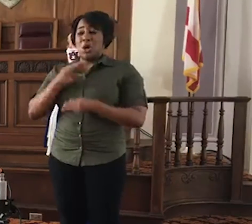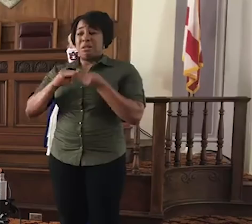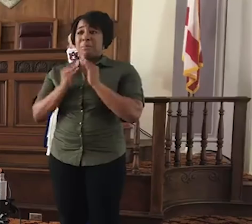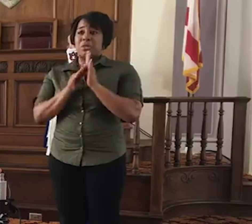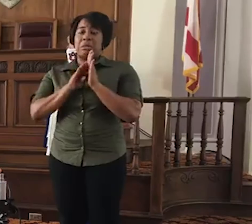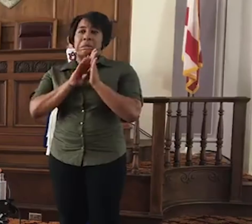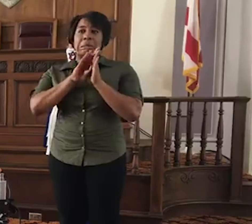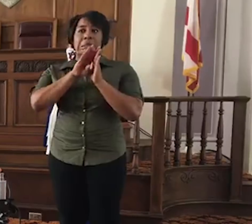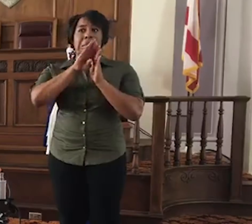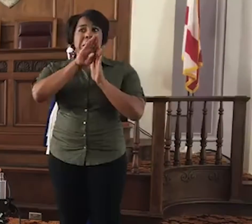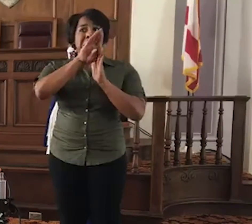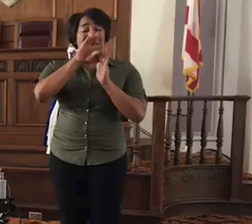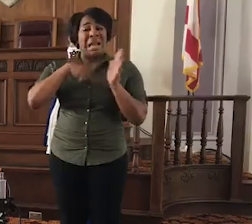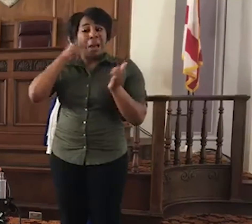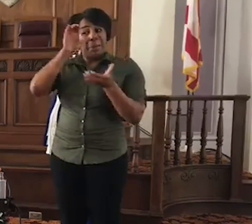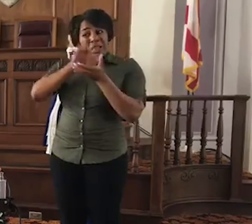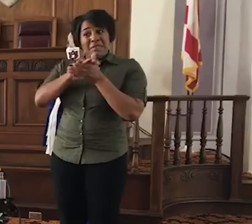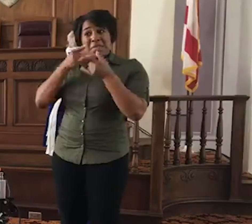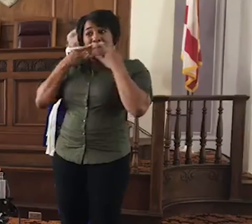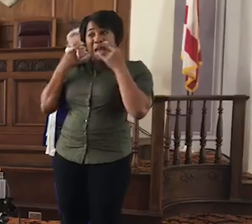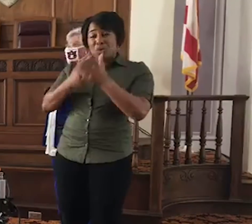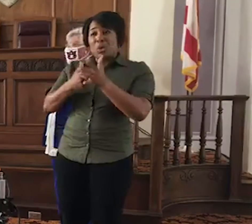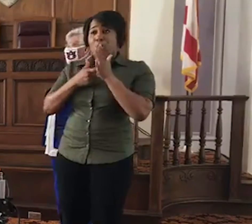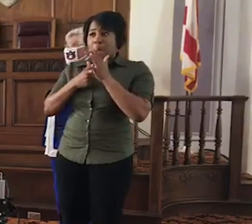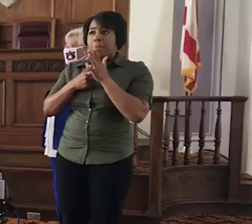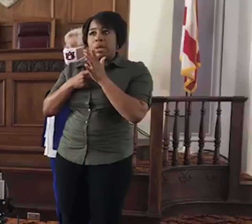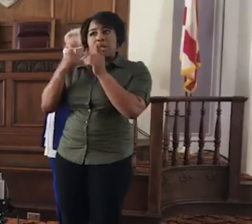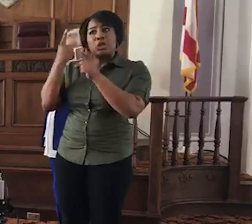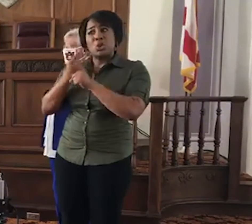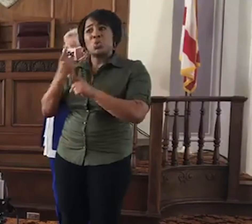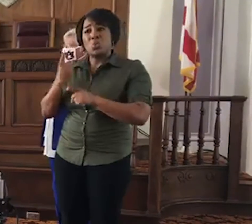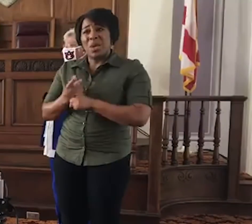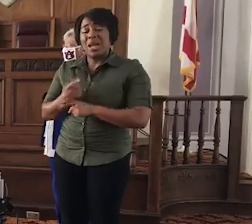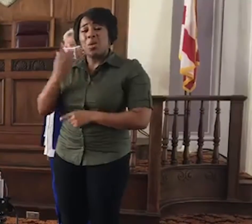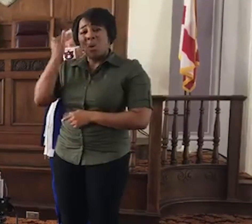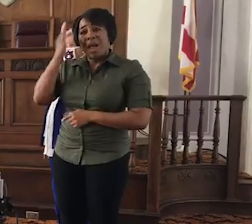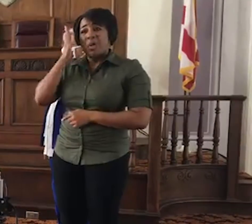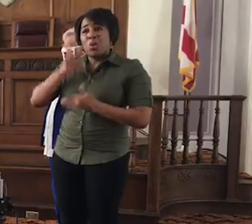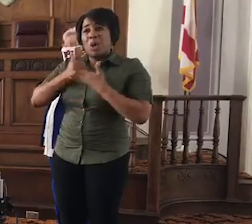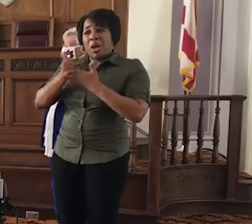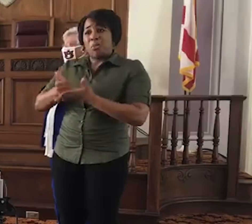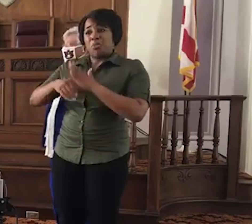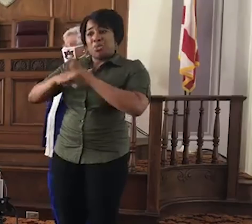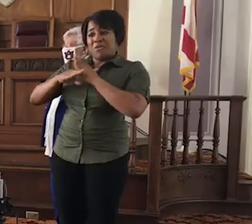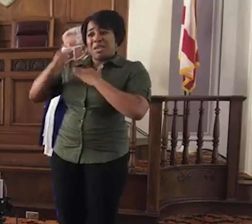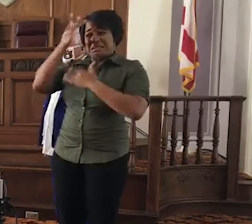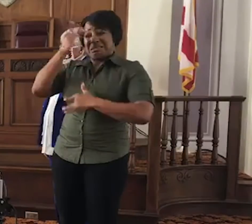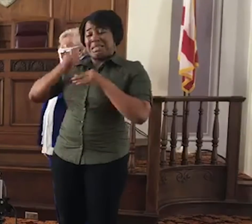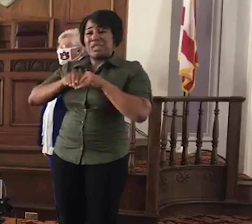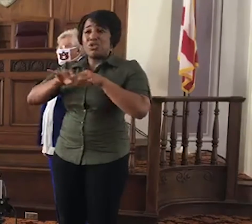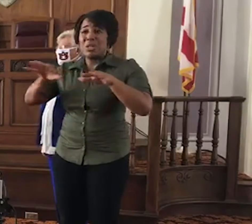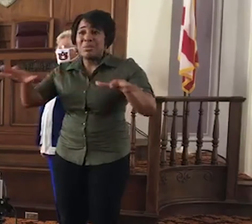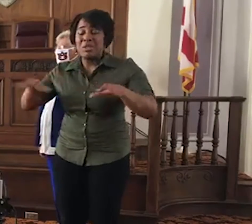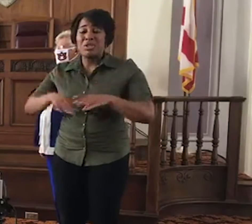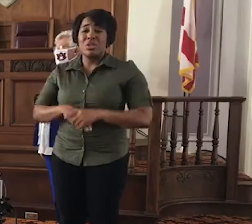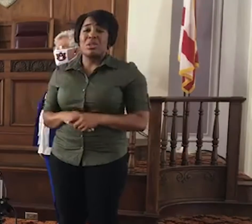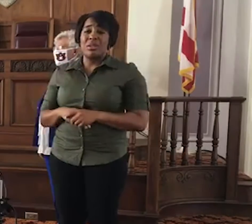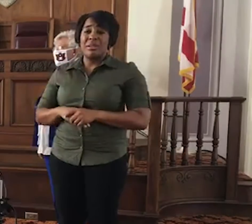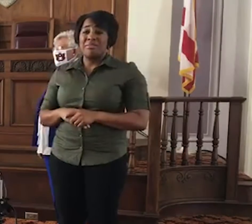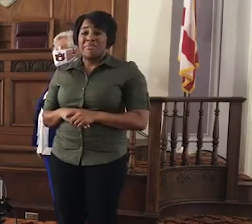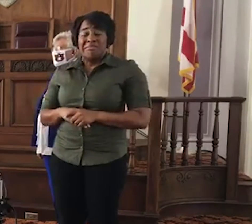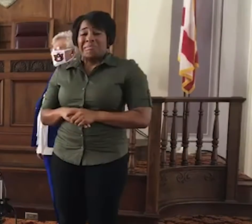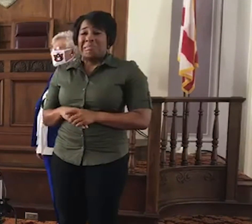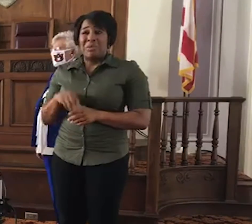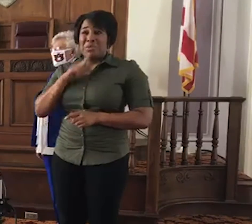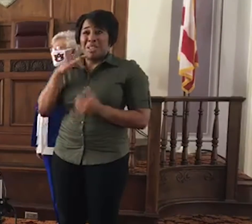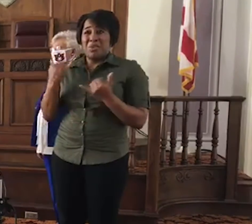that this mask ordinance is the right thing to do because it will prevent disease transmission. We really don't have a lot of other options